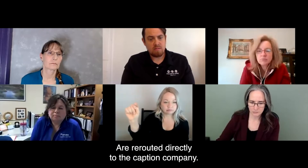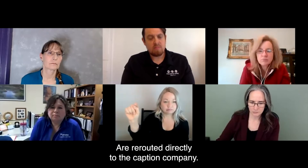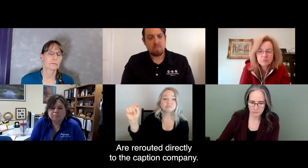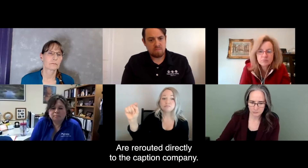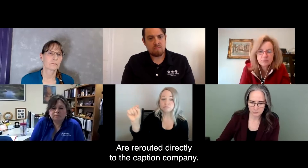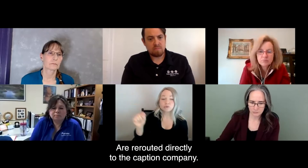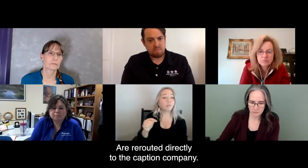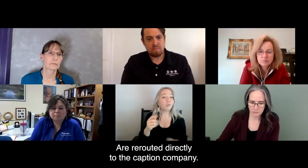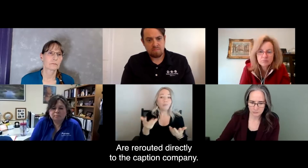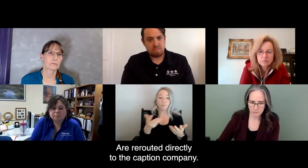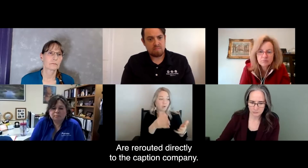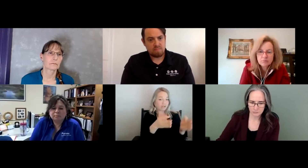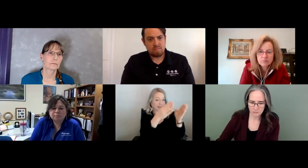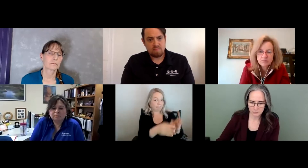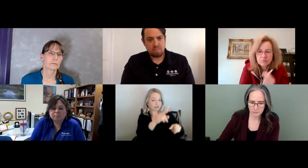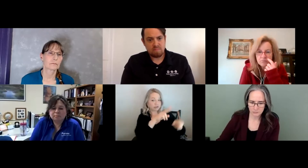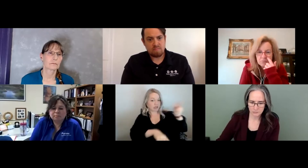company.